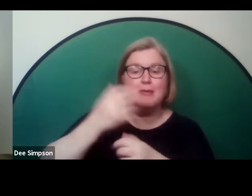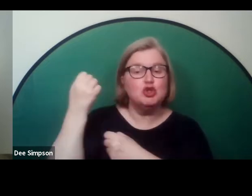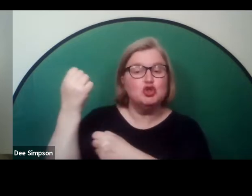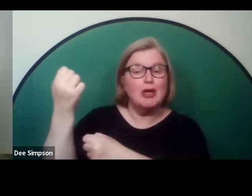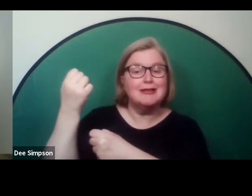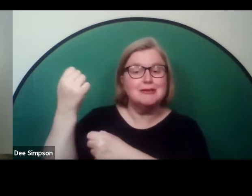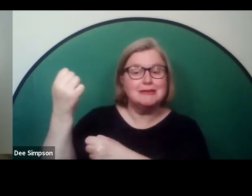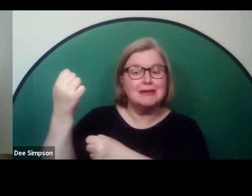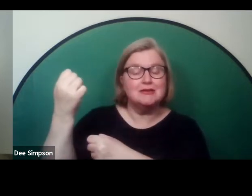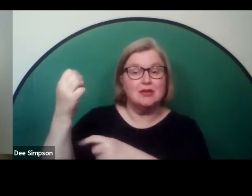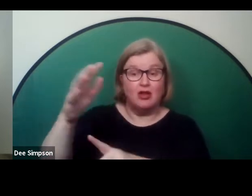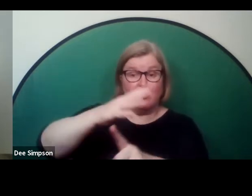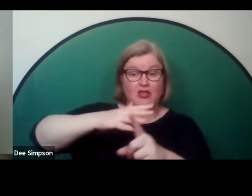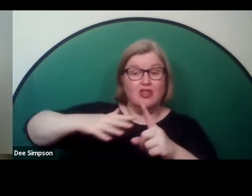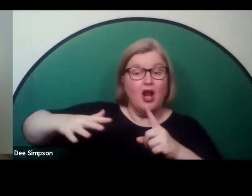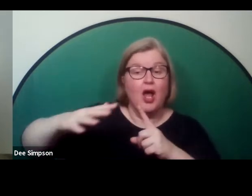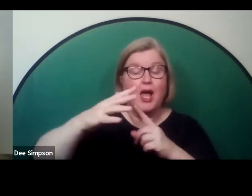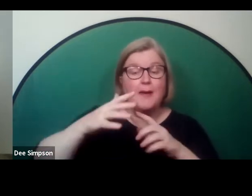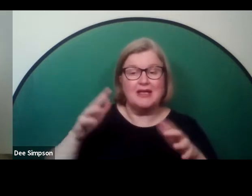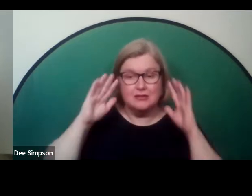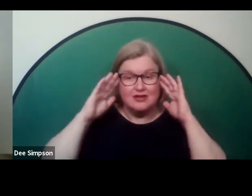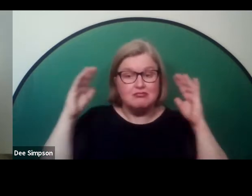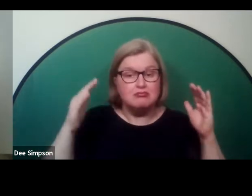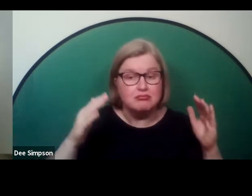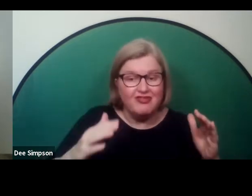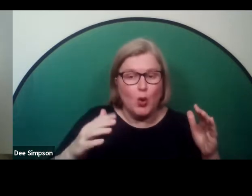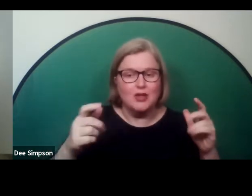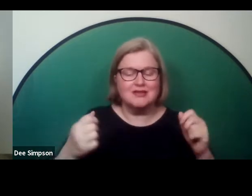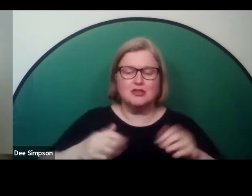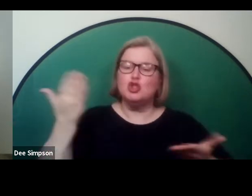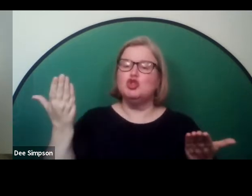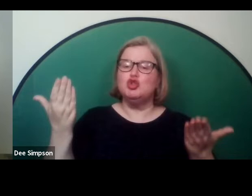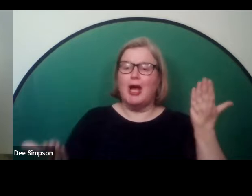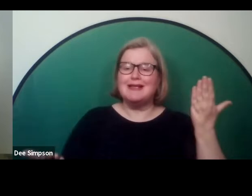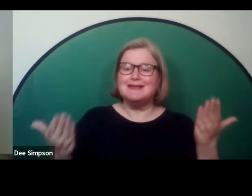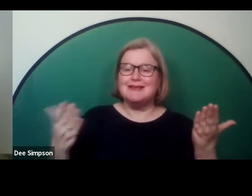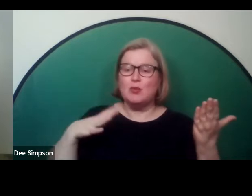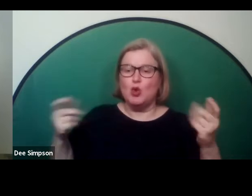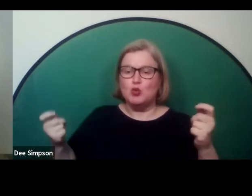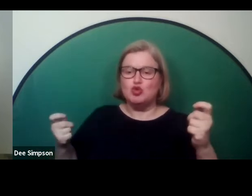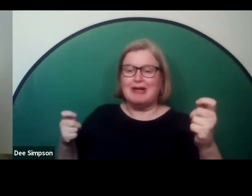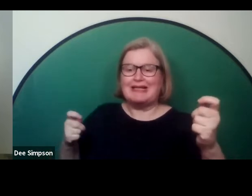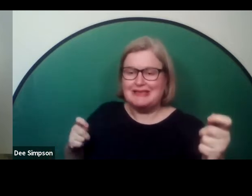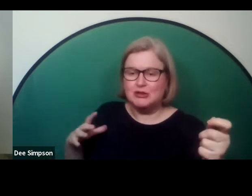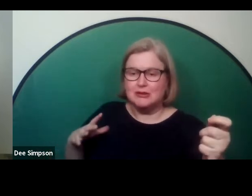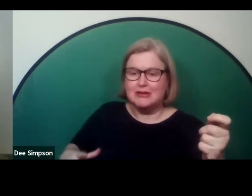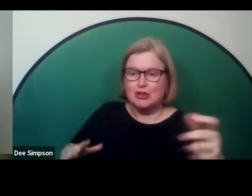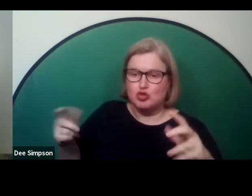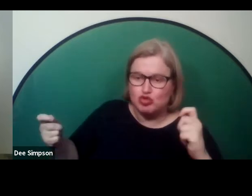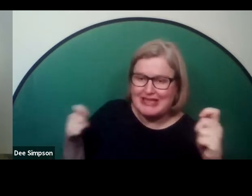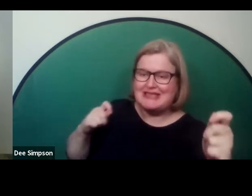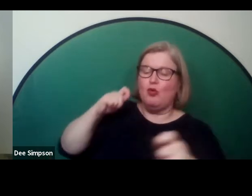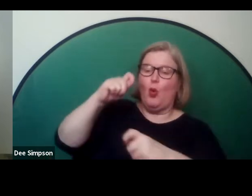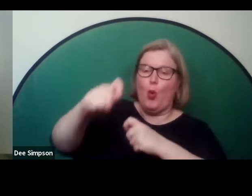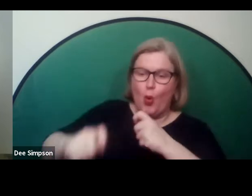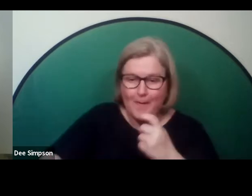the climate movement, the disability movement, are all focusing on the idea of a just society, a just transition. We need to have a transformation in